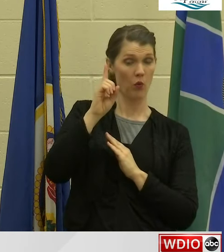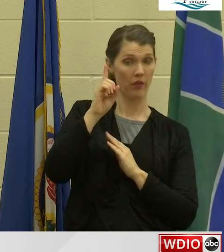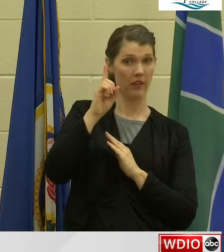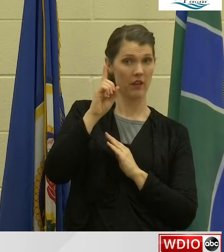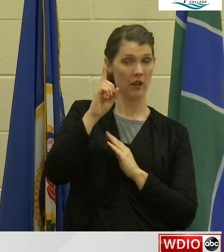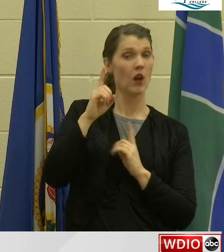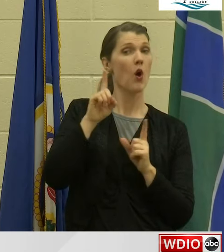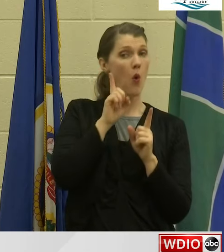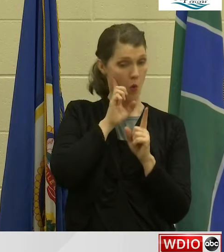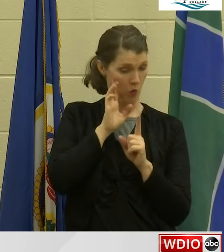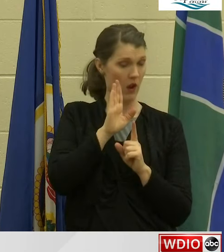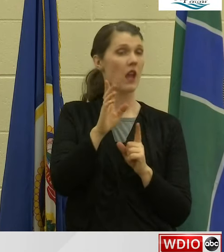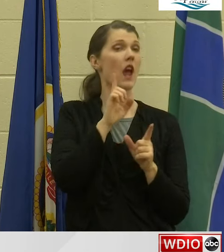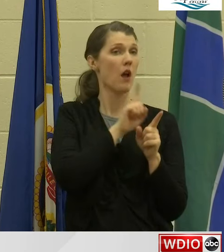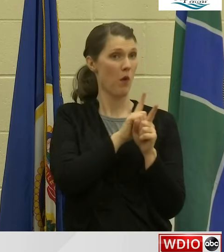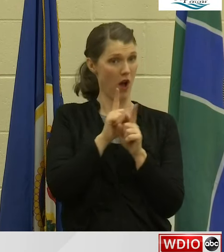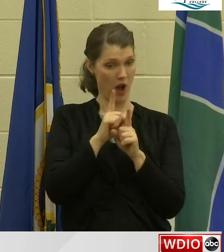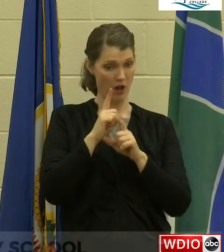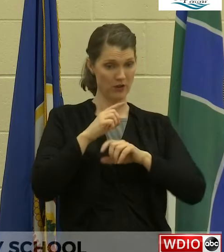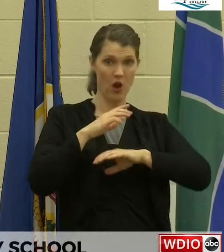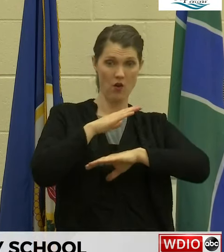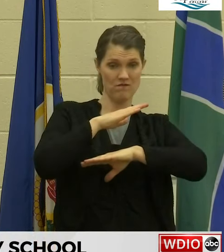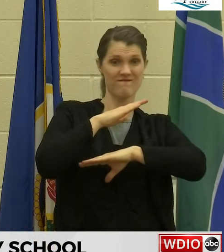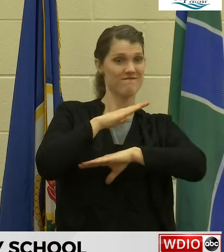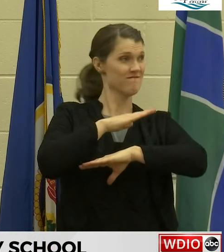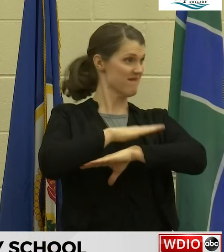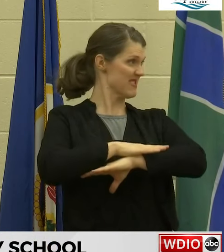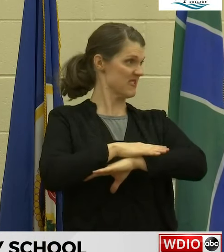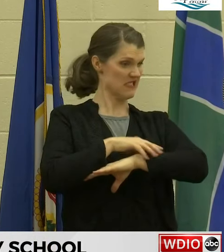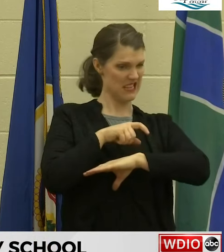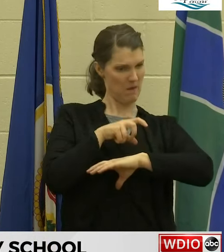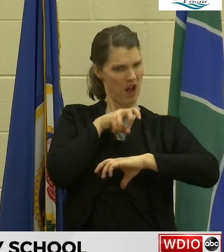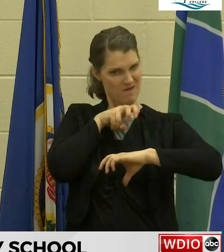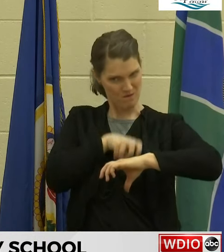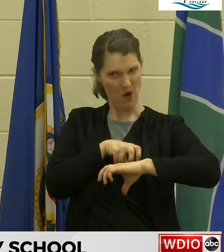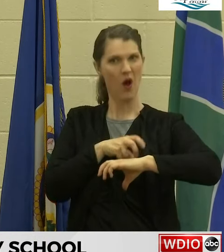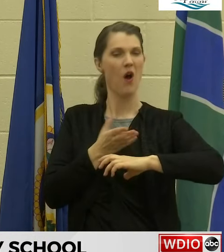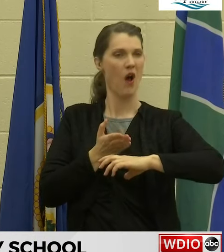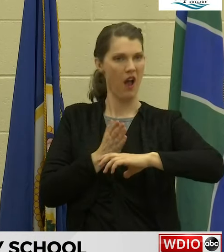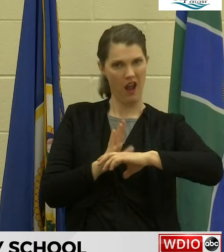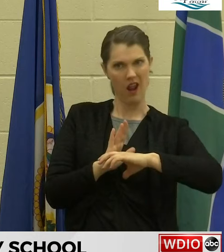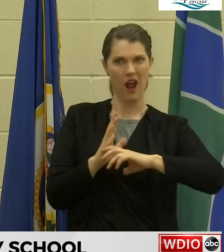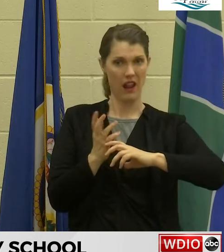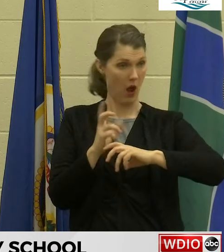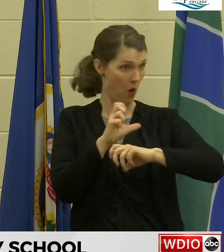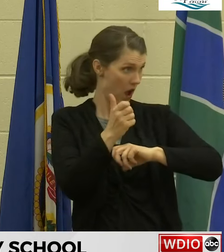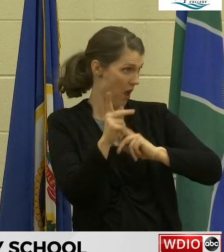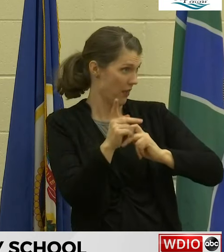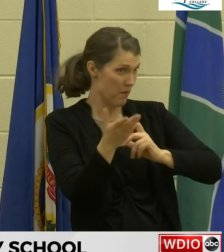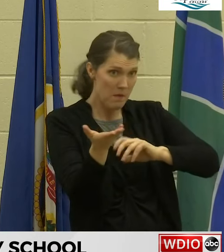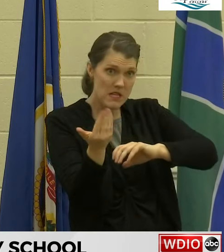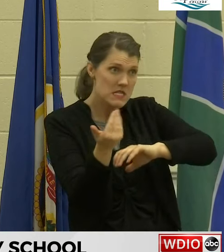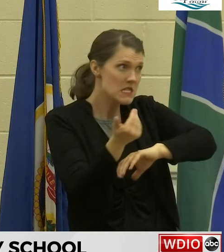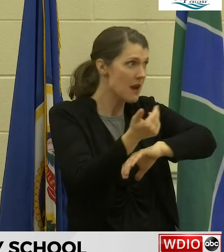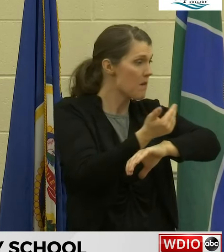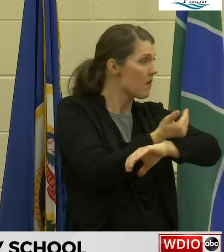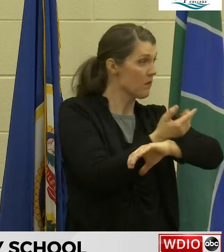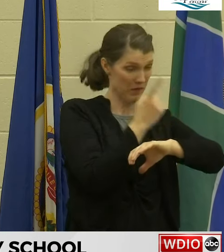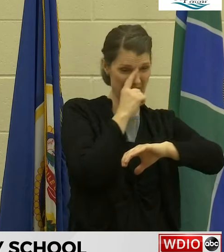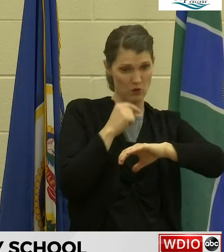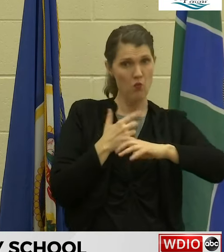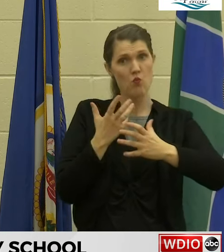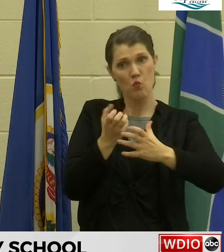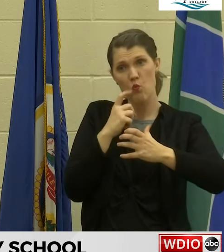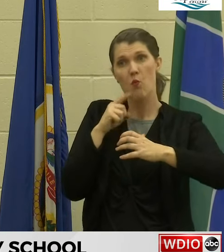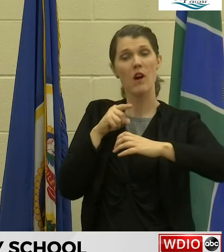employers, we will sit at this table of champions alongside others. Because we are committed to